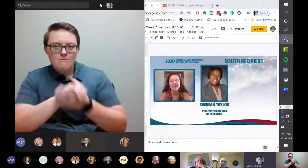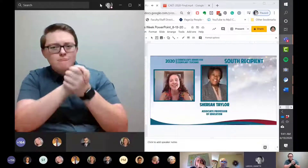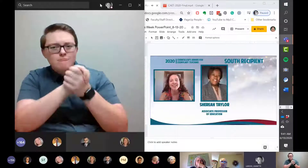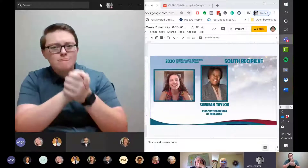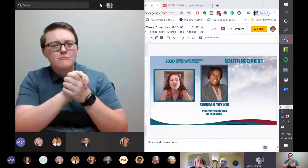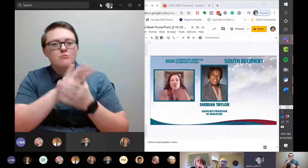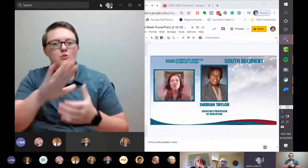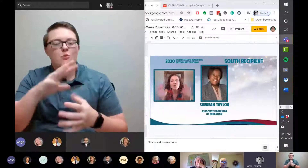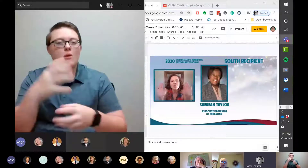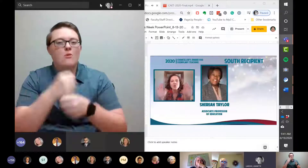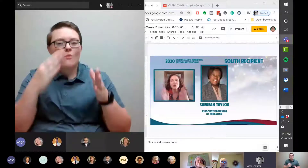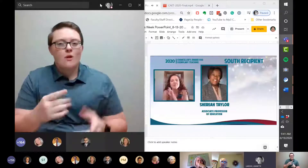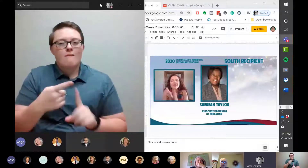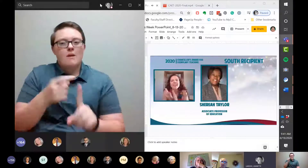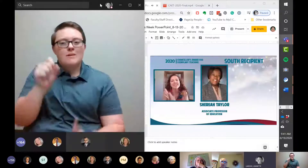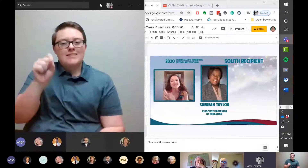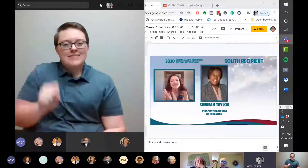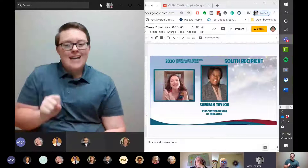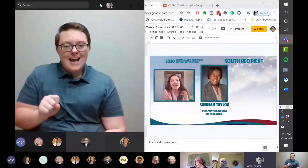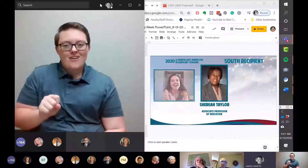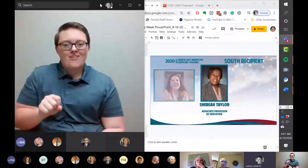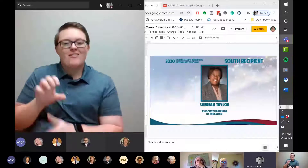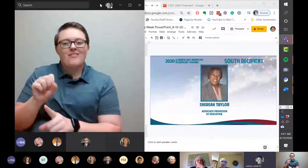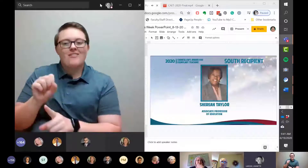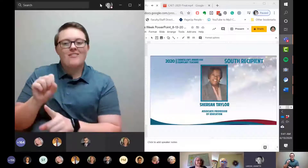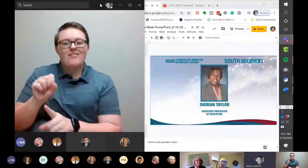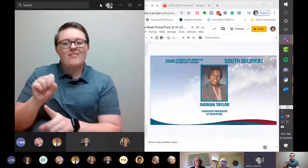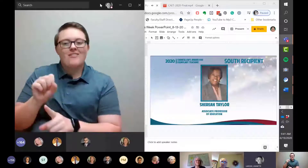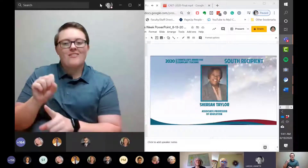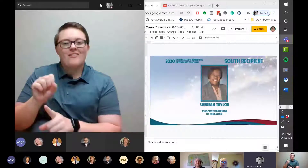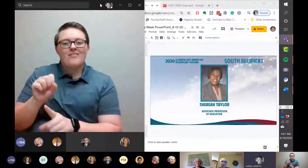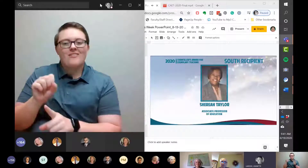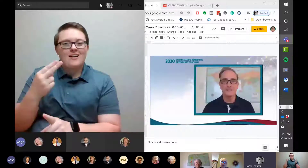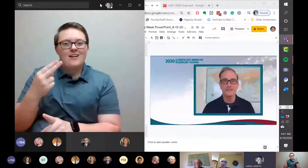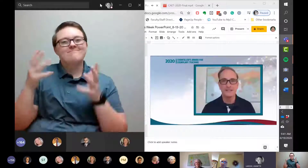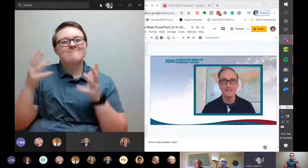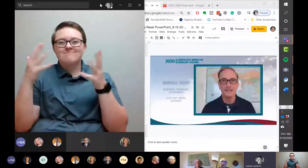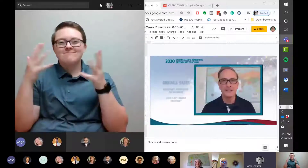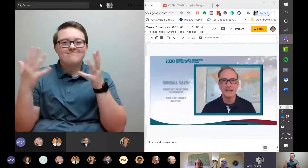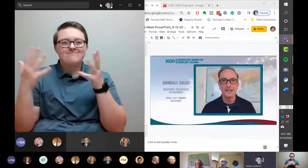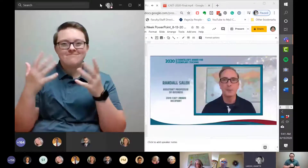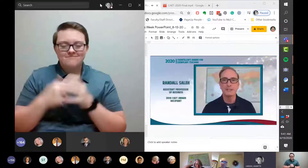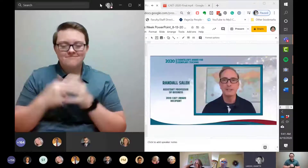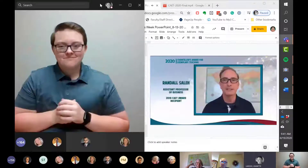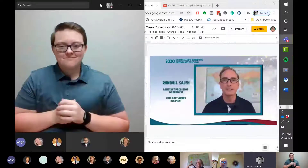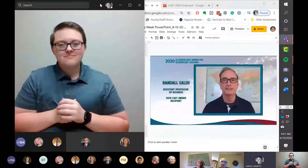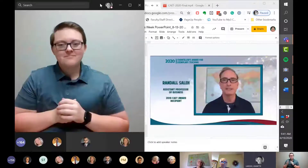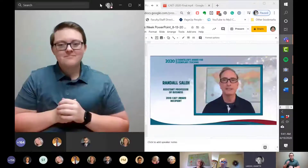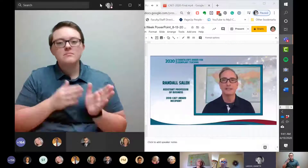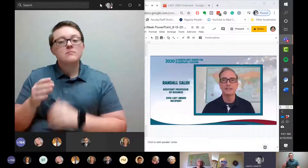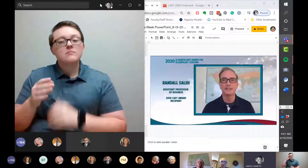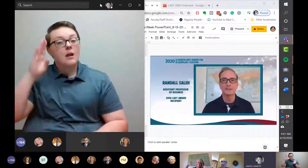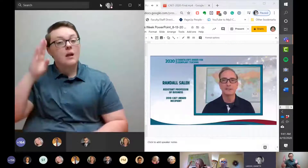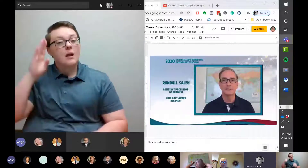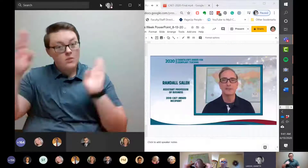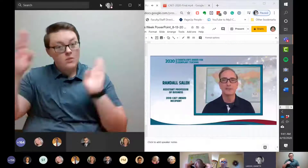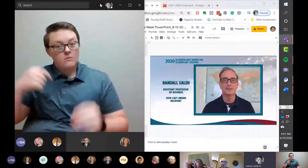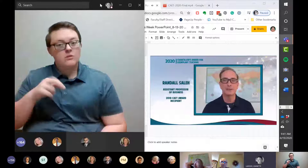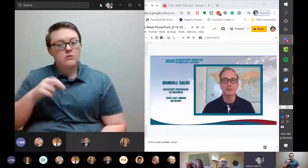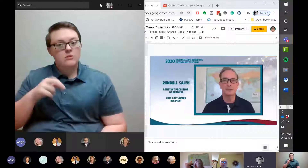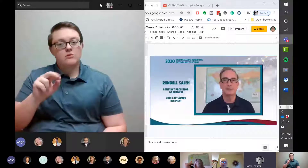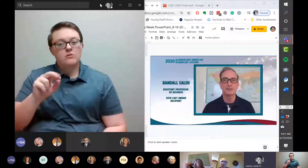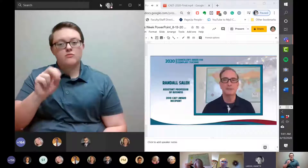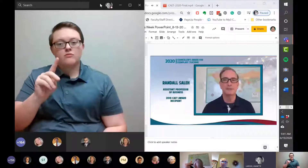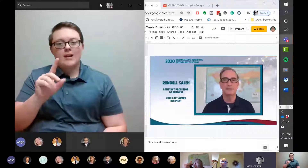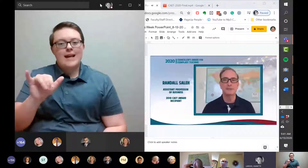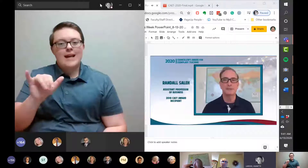Dr. Sharia Taylor. Whoop, whoop, yay, Sharia. Hello, I am Randy Sala, Assistant